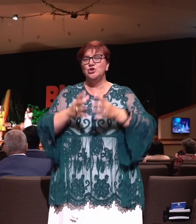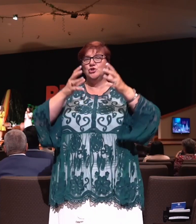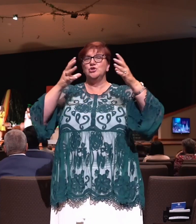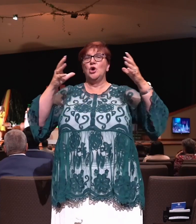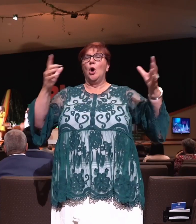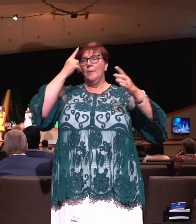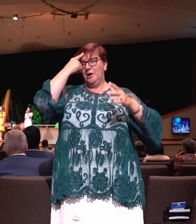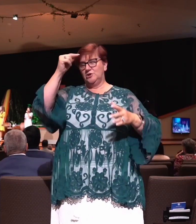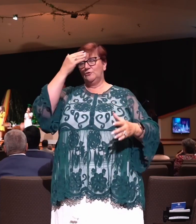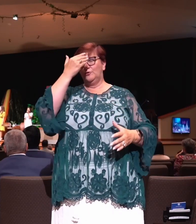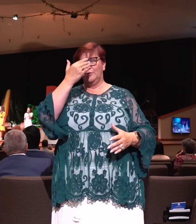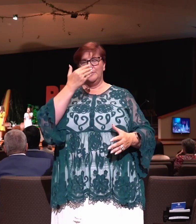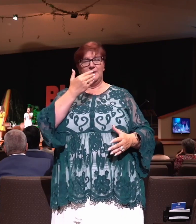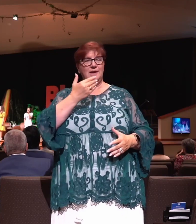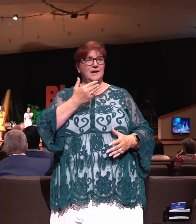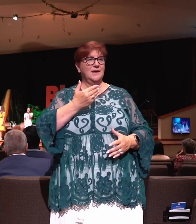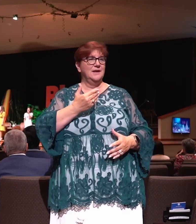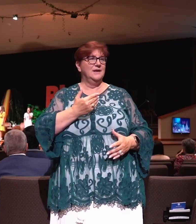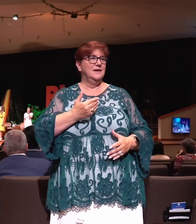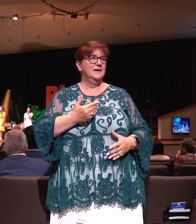done, what he's